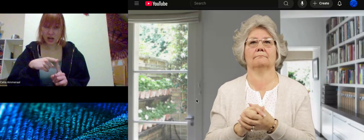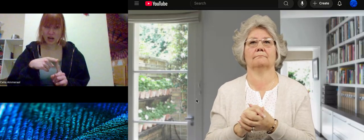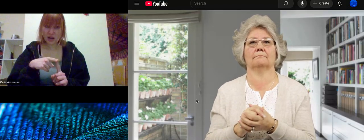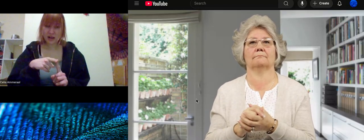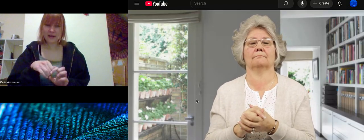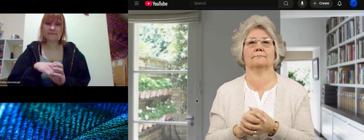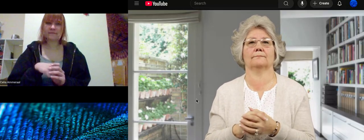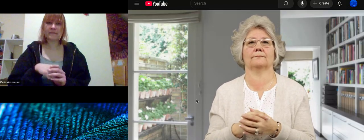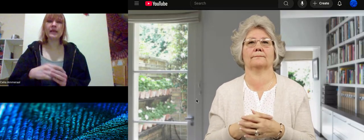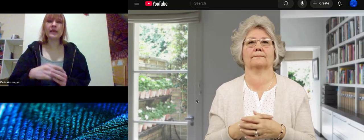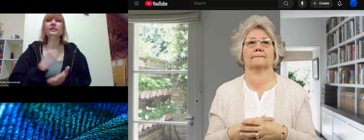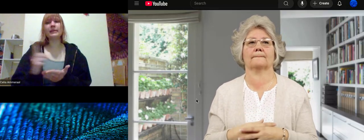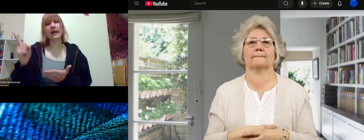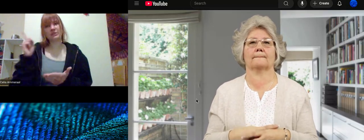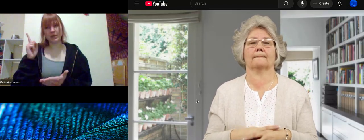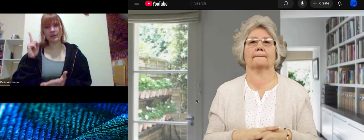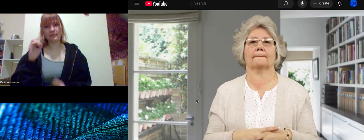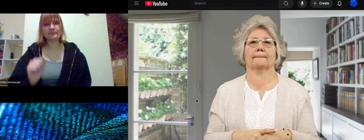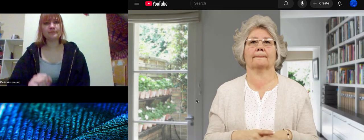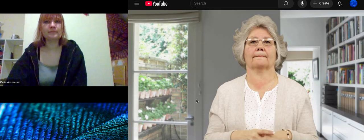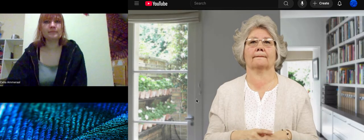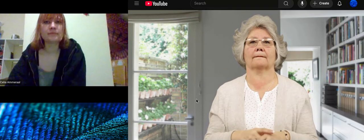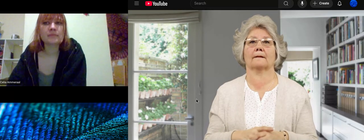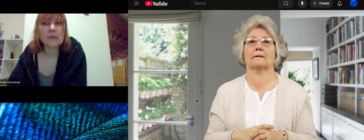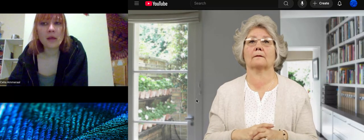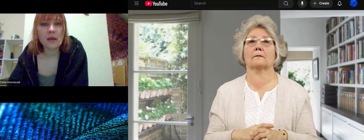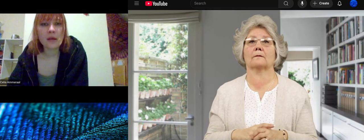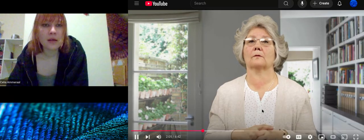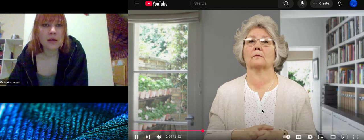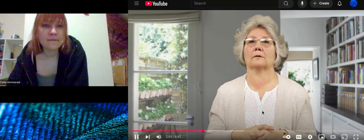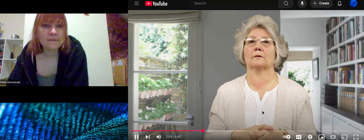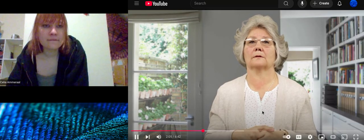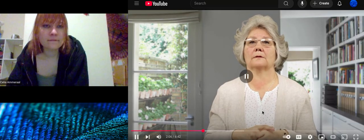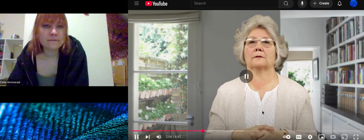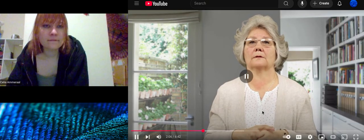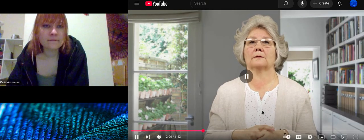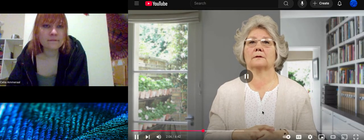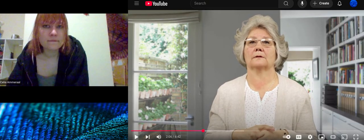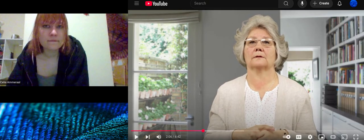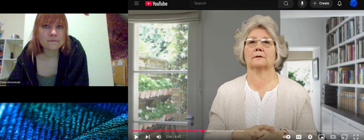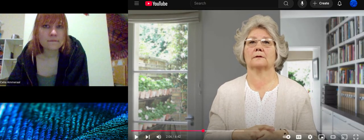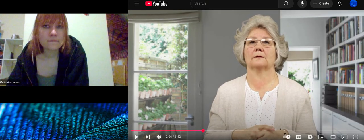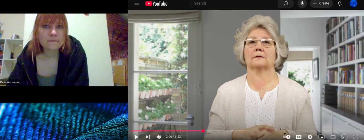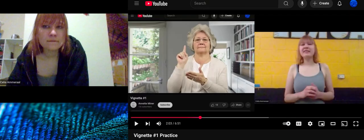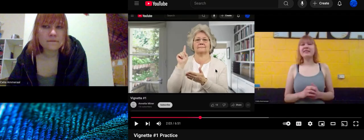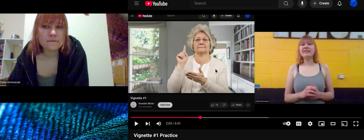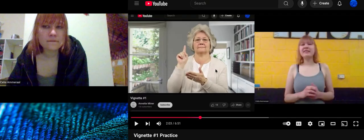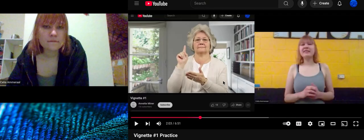Okay, was that towards the beginning of last week?